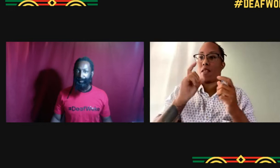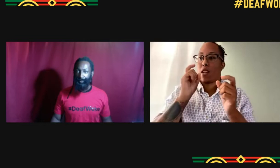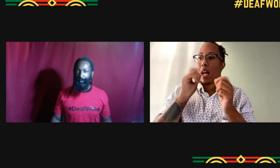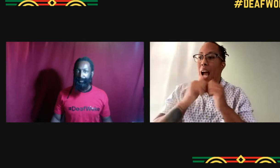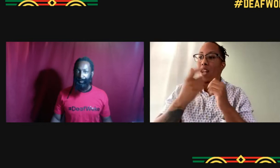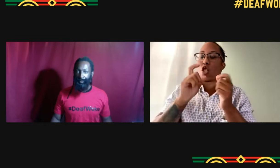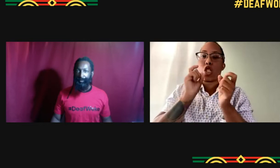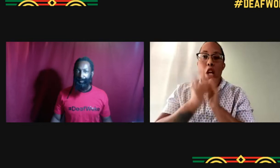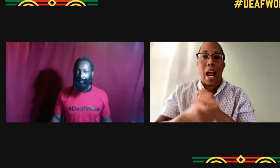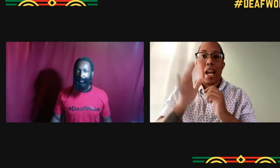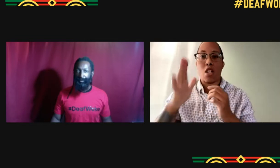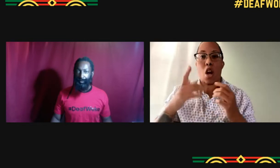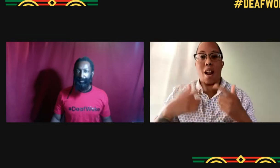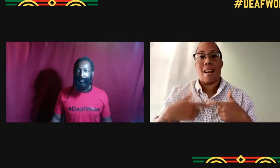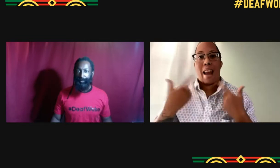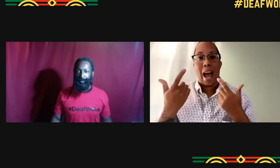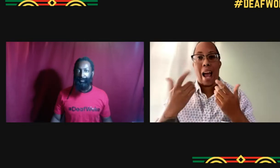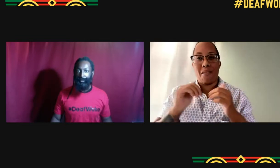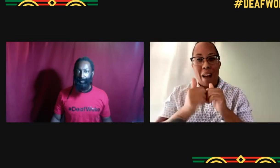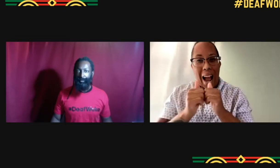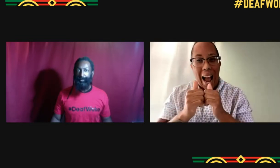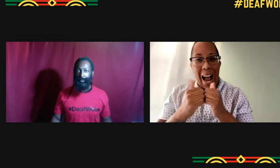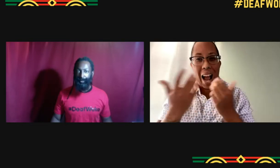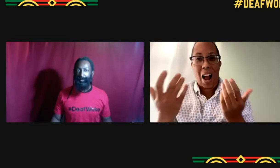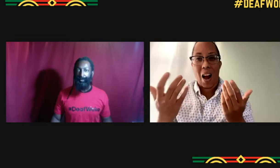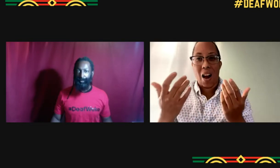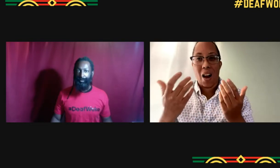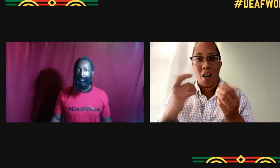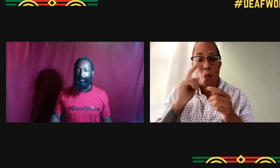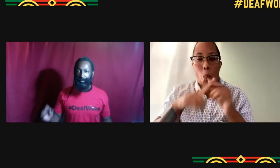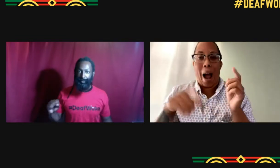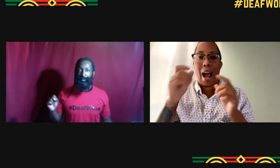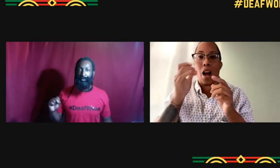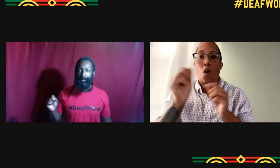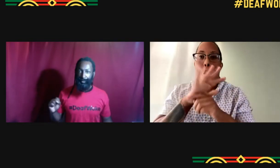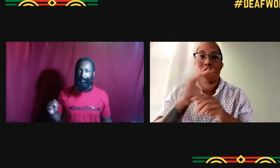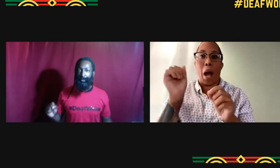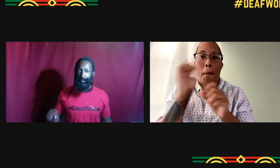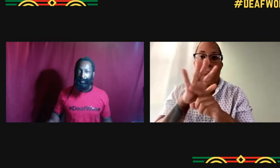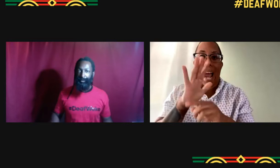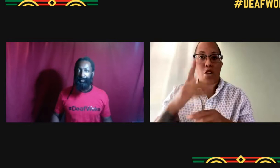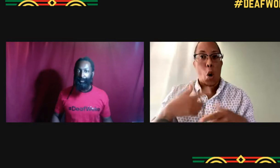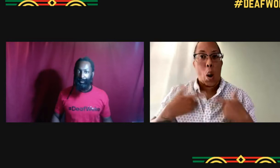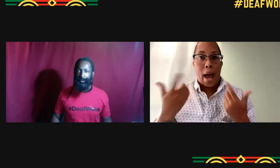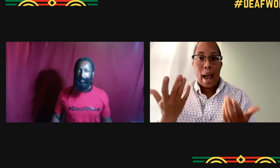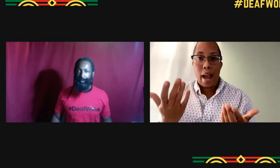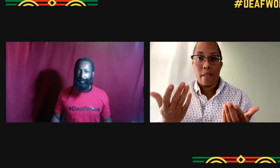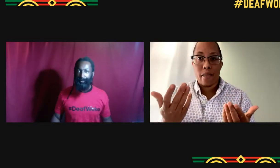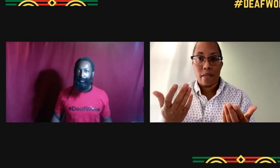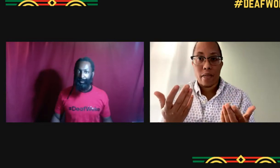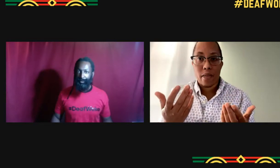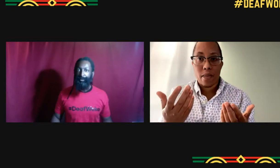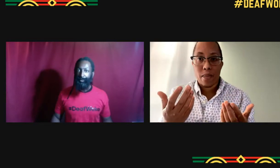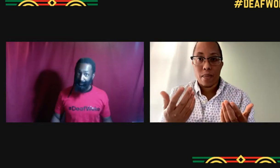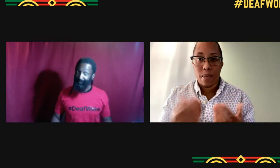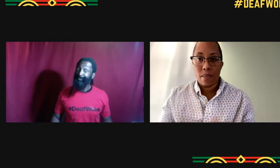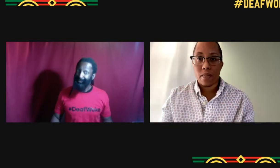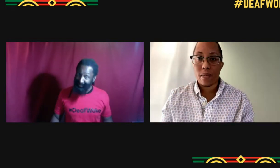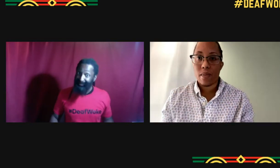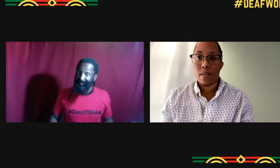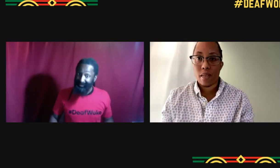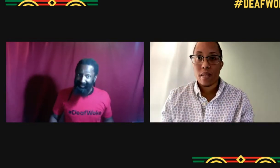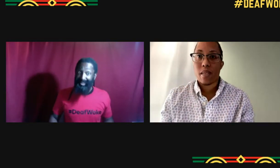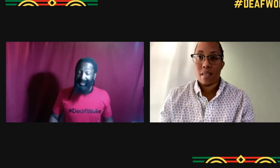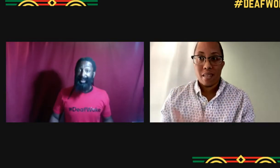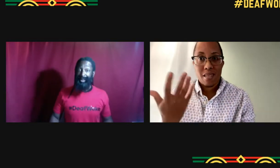it, and kind of see life, how you can change your life. You know, what areas